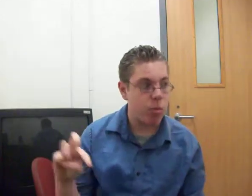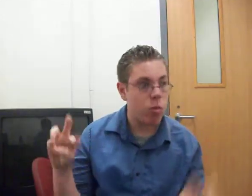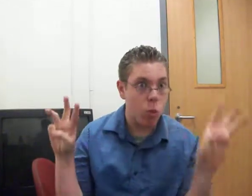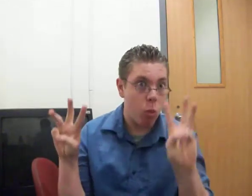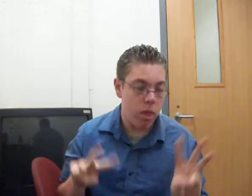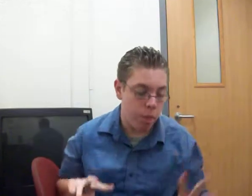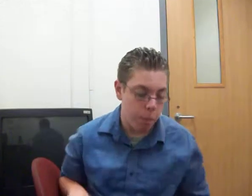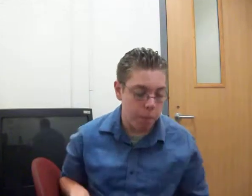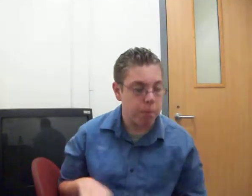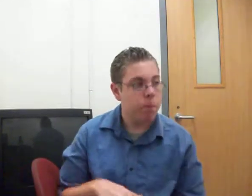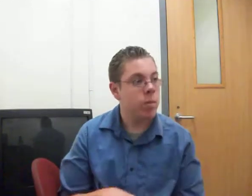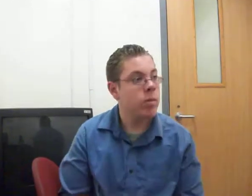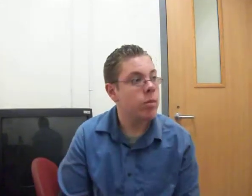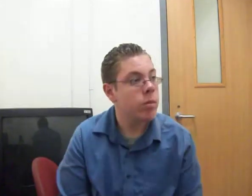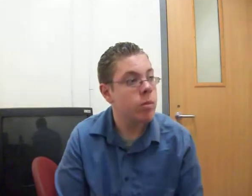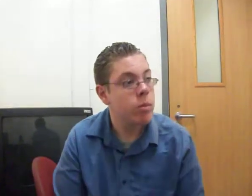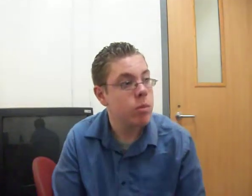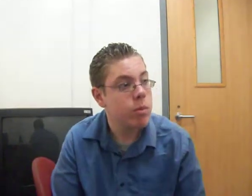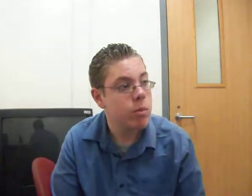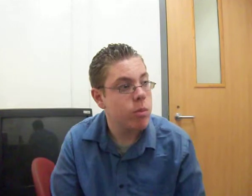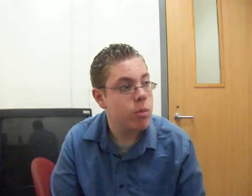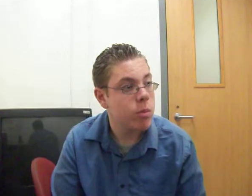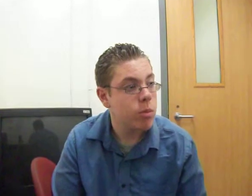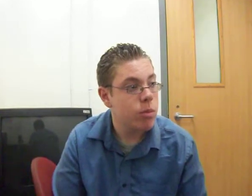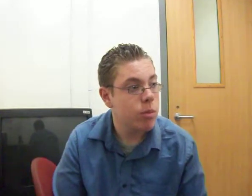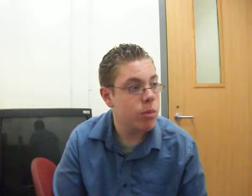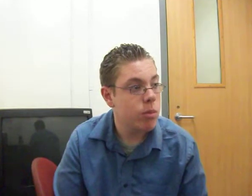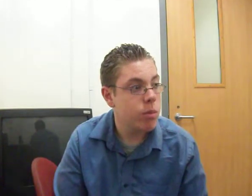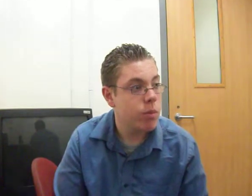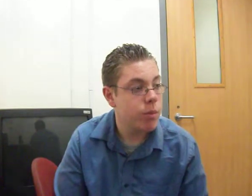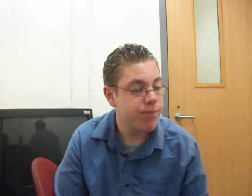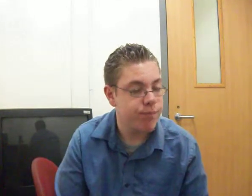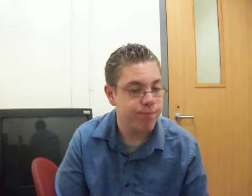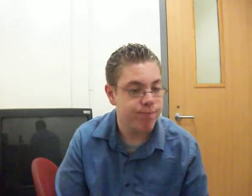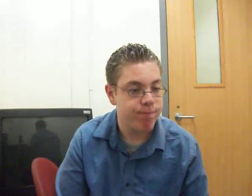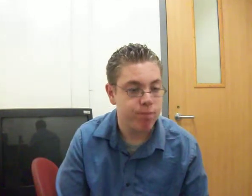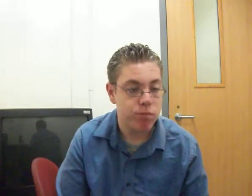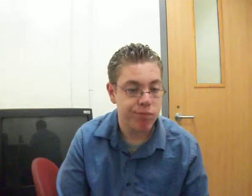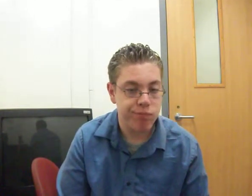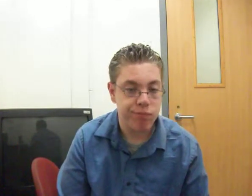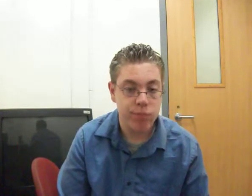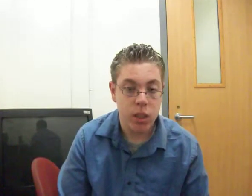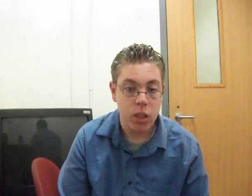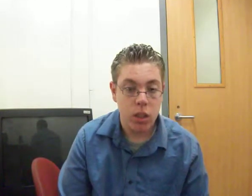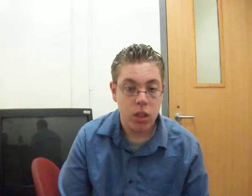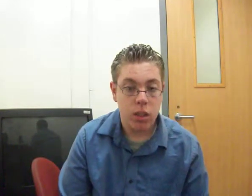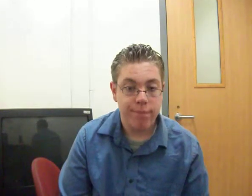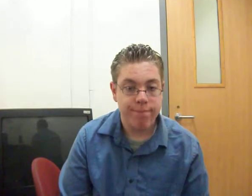Are all things that one should know to make sailing pleasurable,